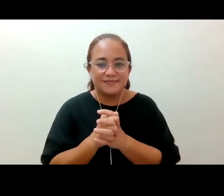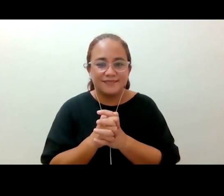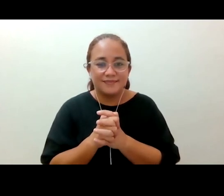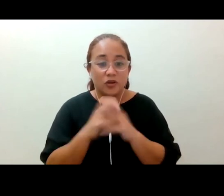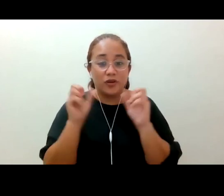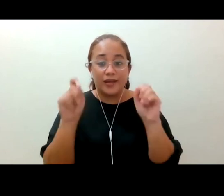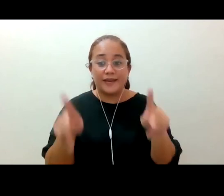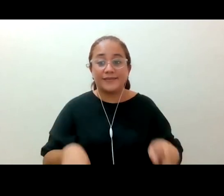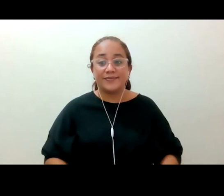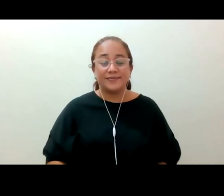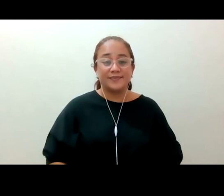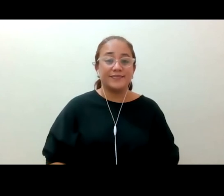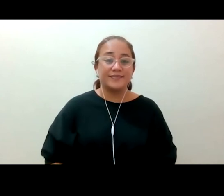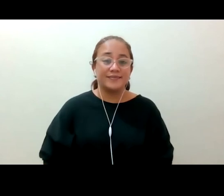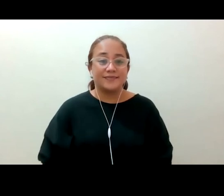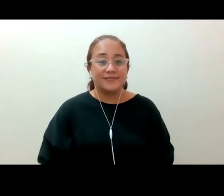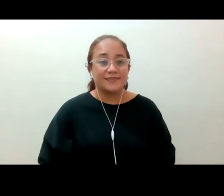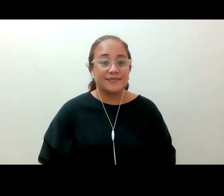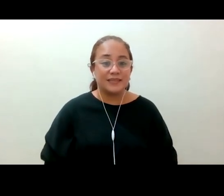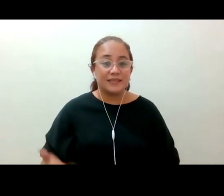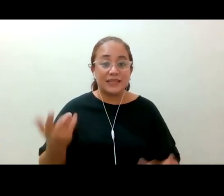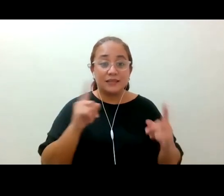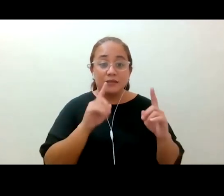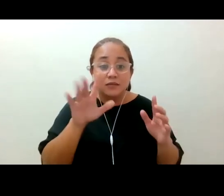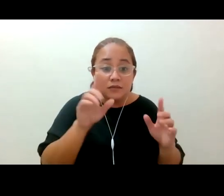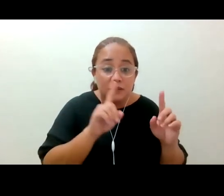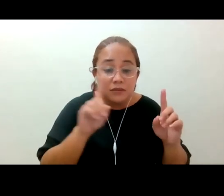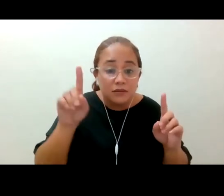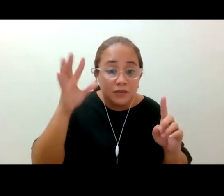Okay. Did that answer your question, Ming?